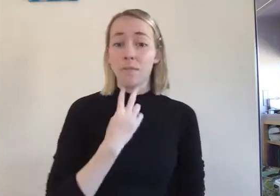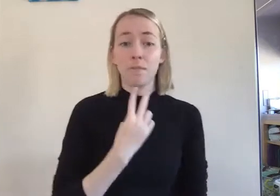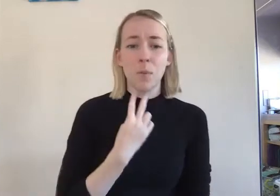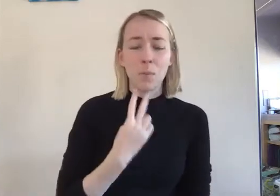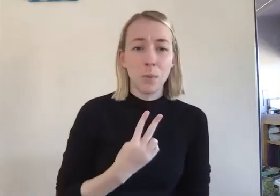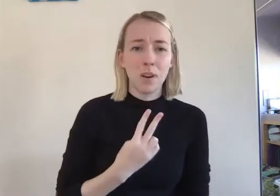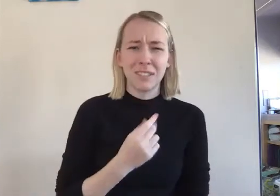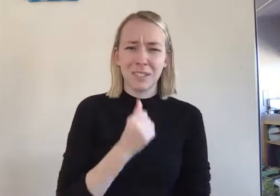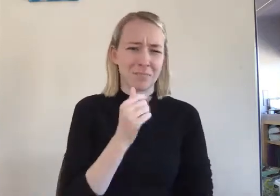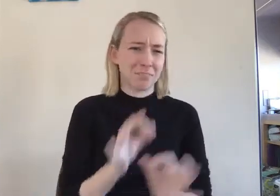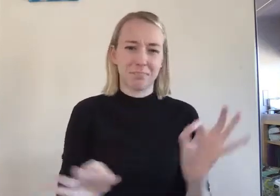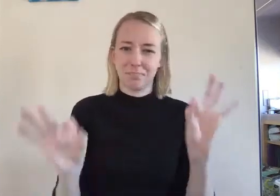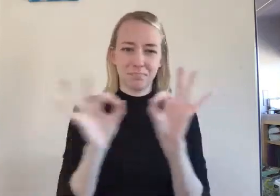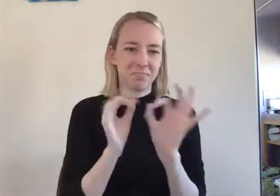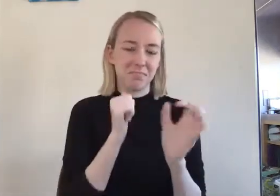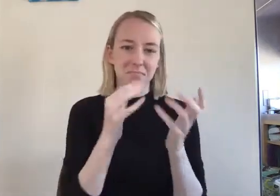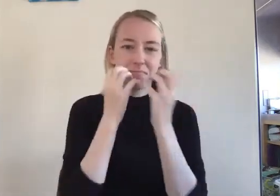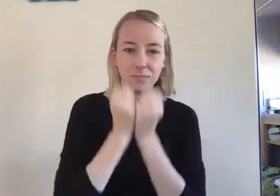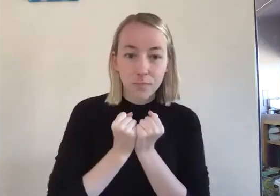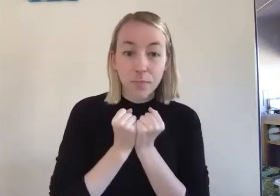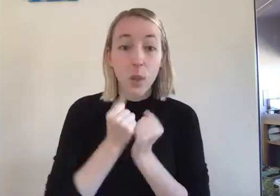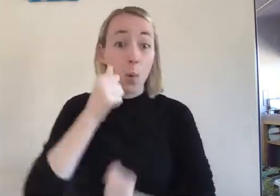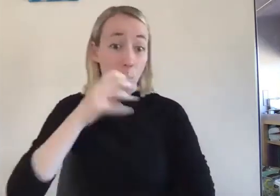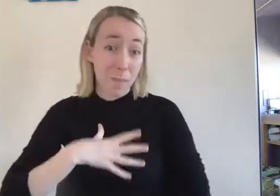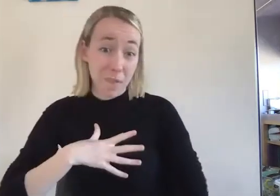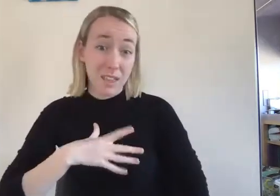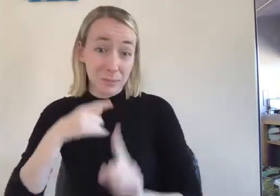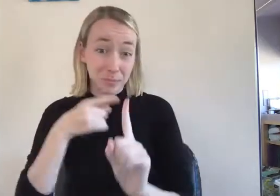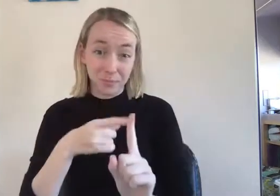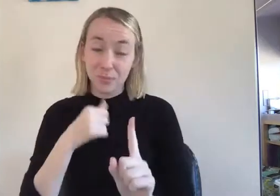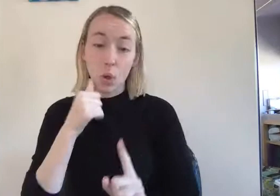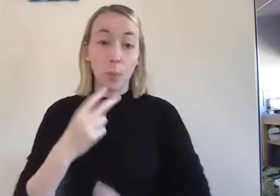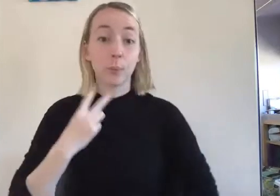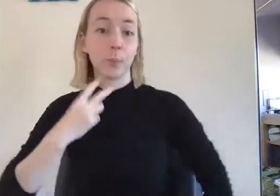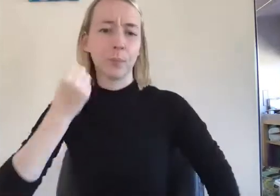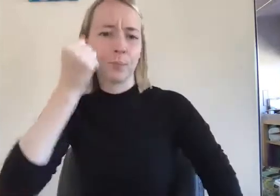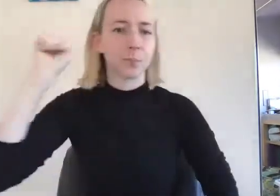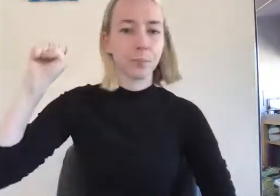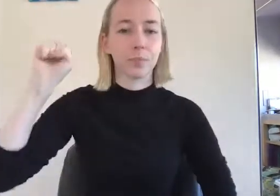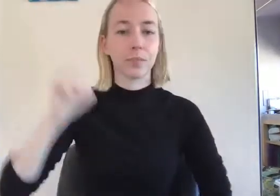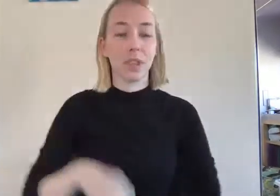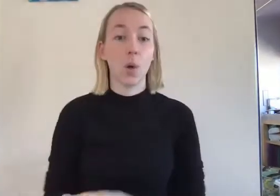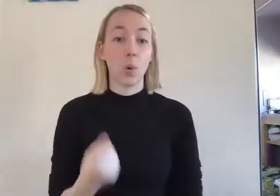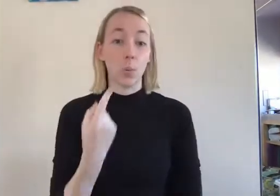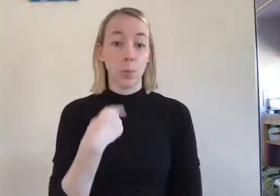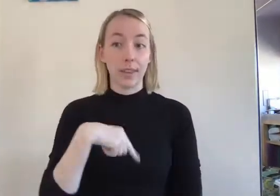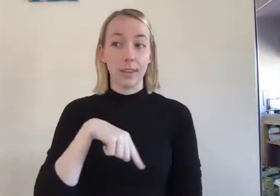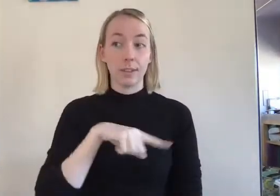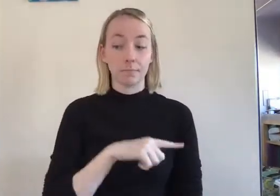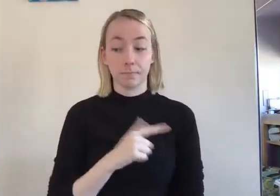my voice didn't really matter, or that women particularly didn't speak up. We deferred